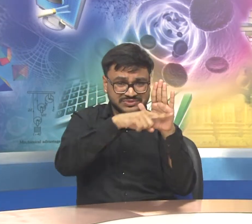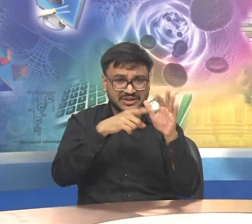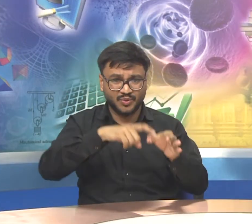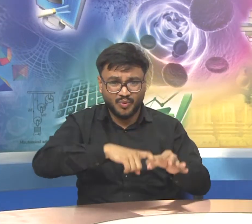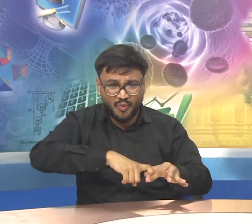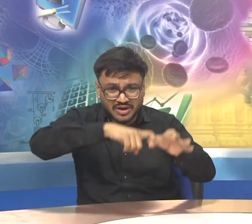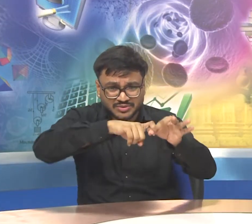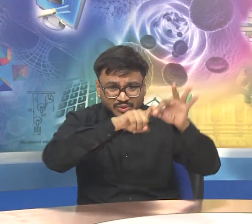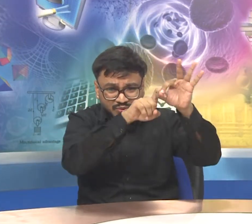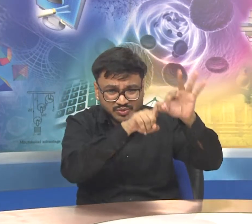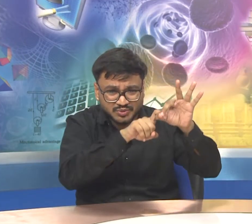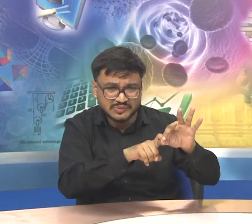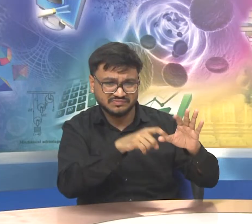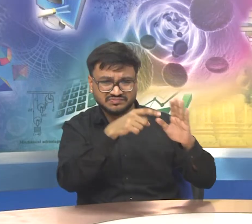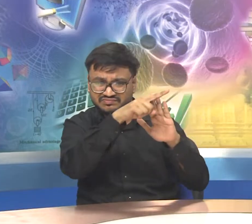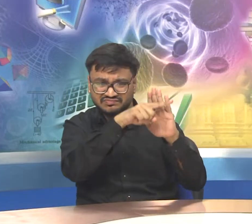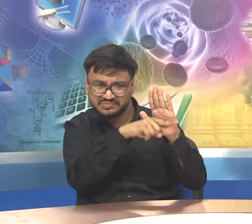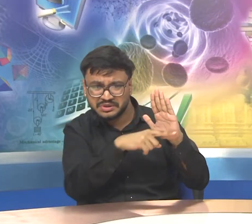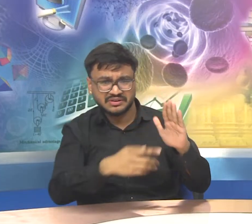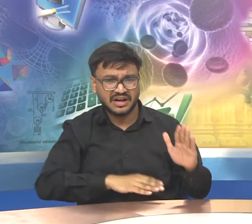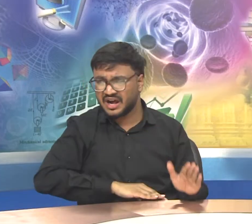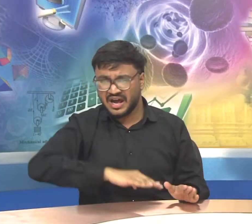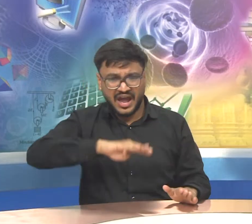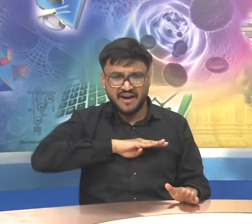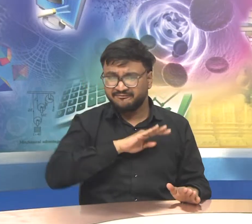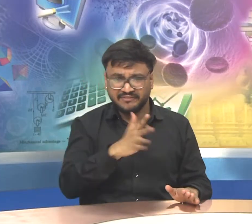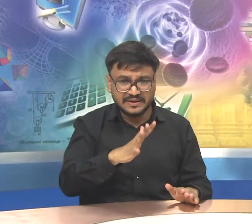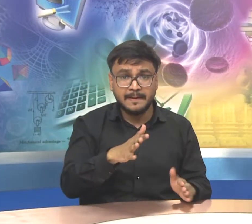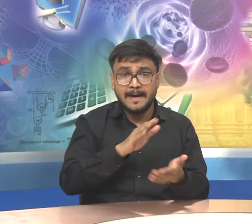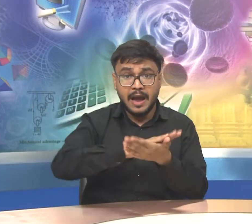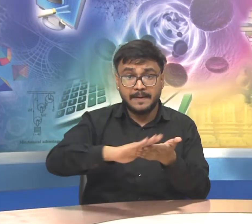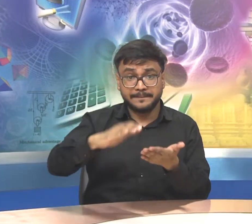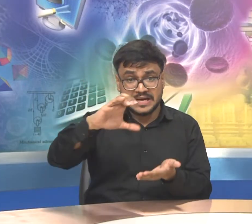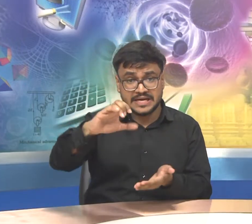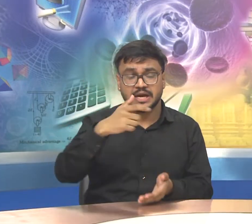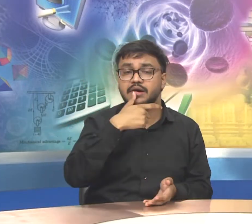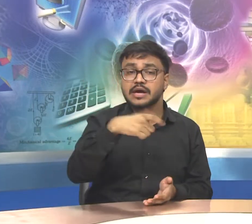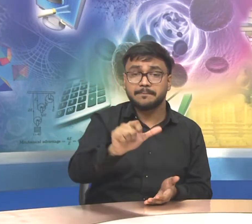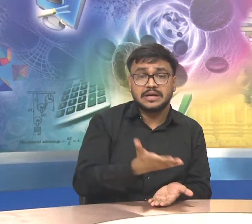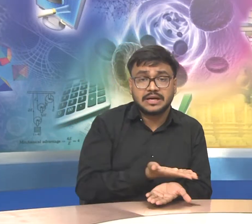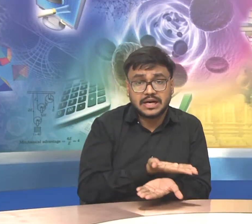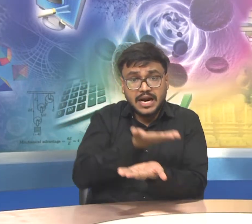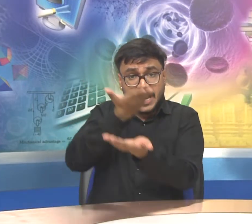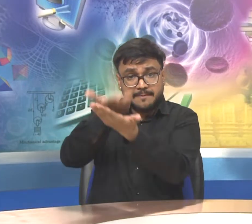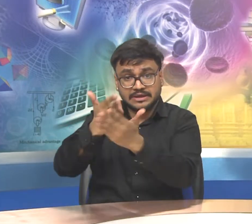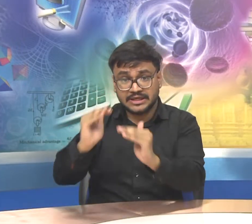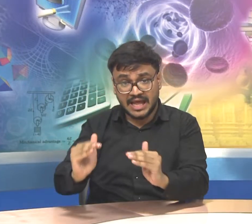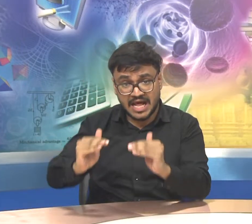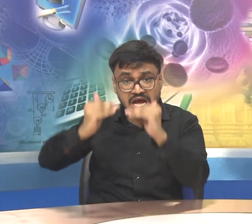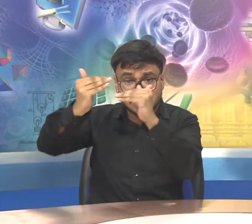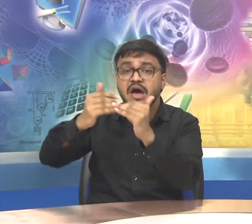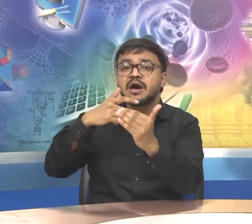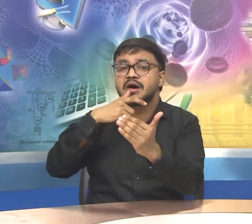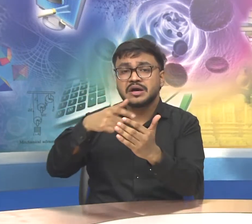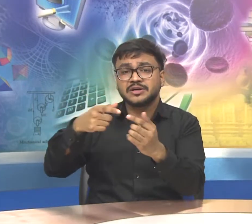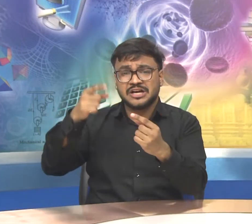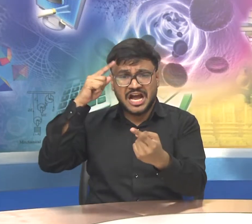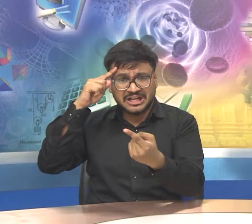If substantial question of interpretation of law or constitution is involved, appeal may be